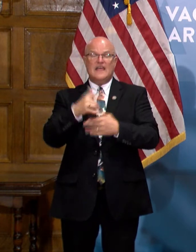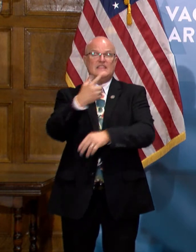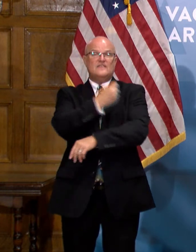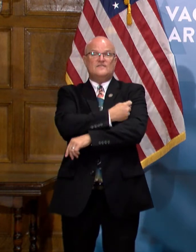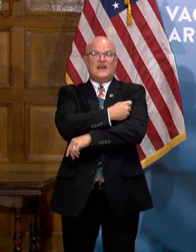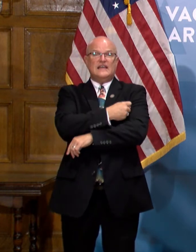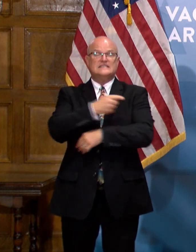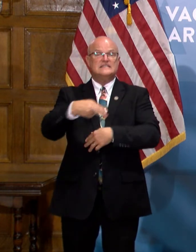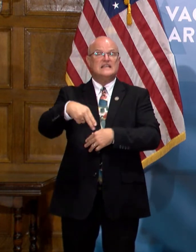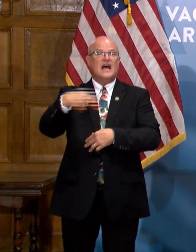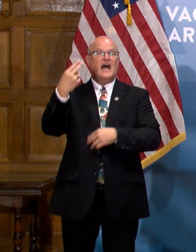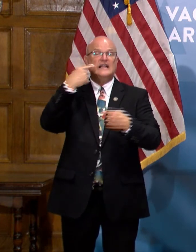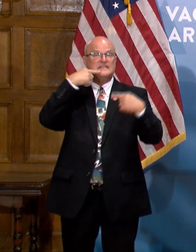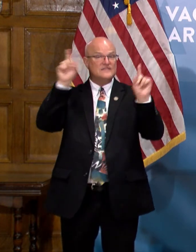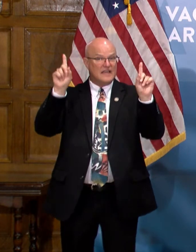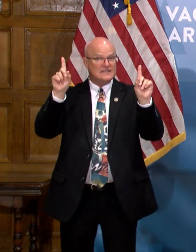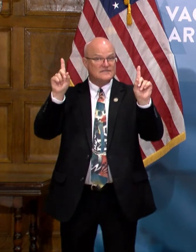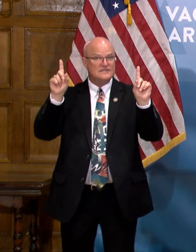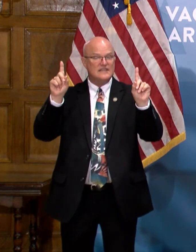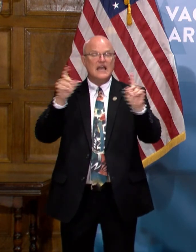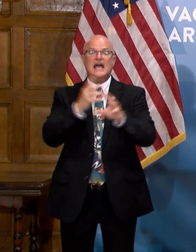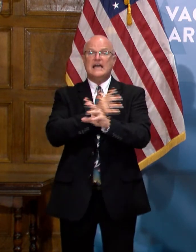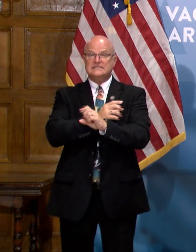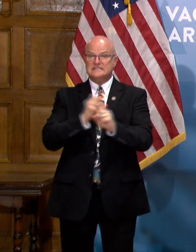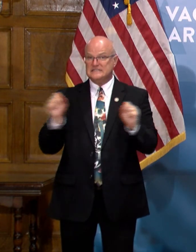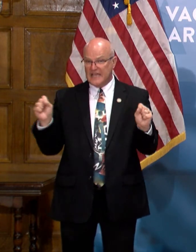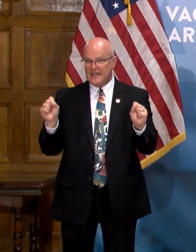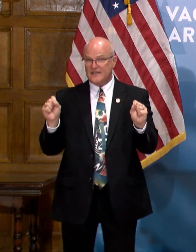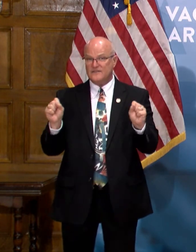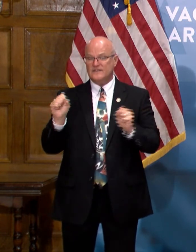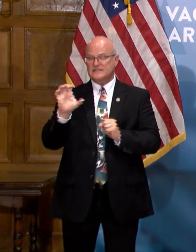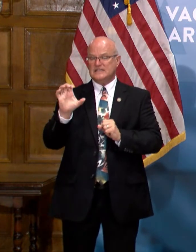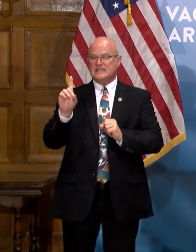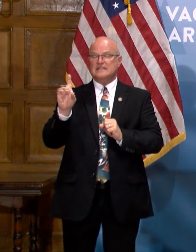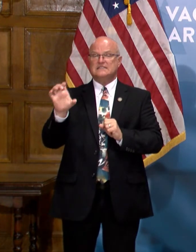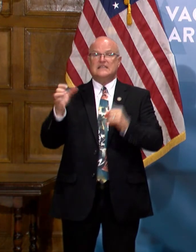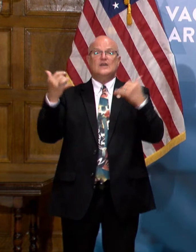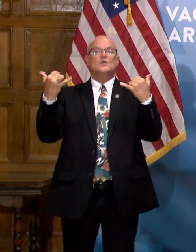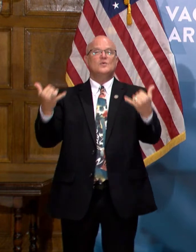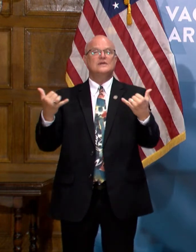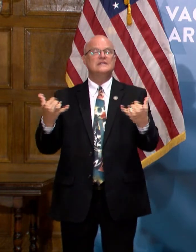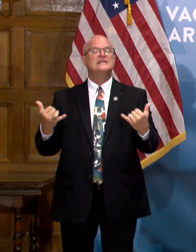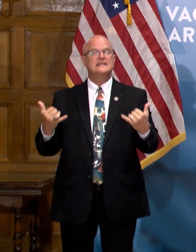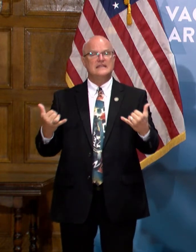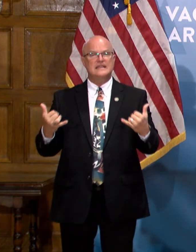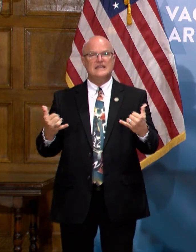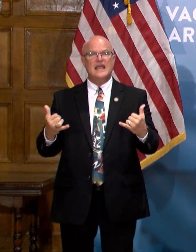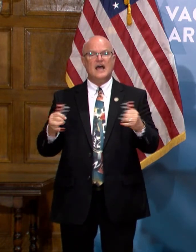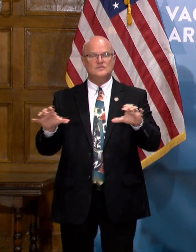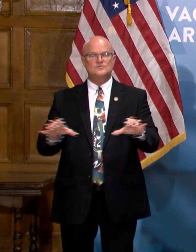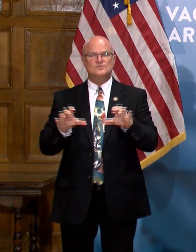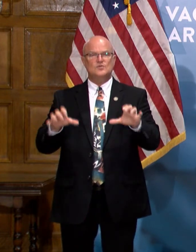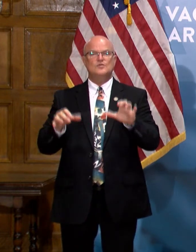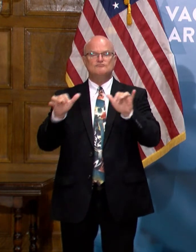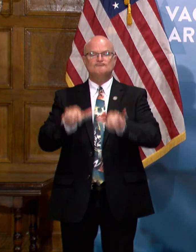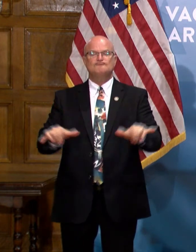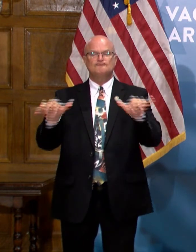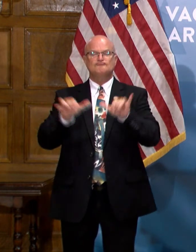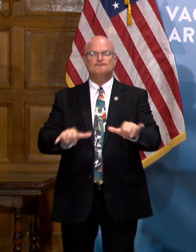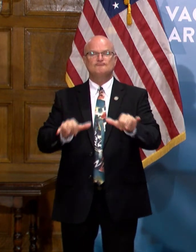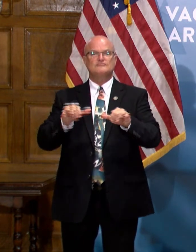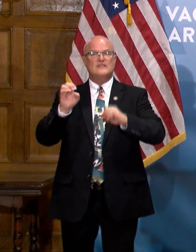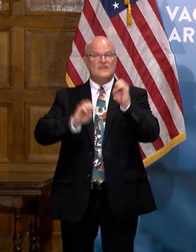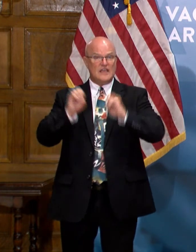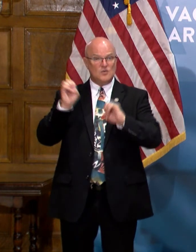is highly efficacious and safe. The CDC will now undergo their routine evaluation,